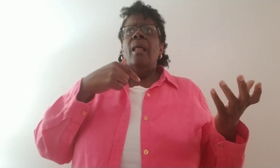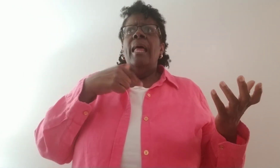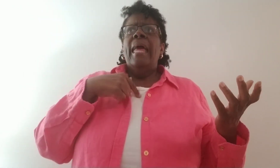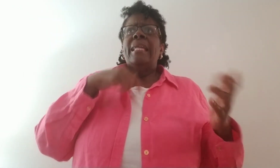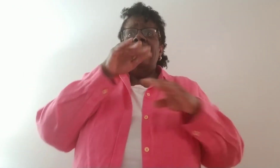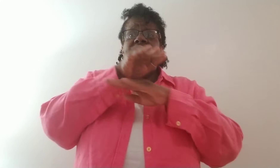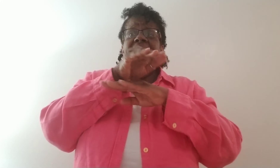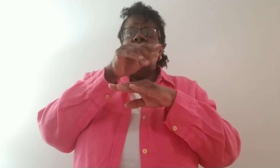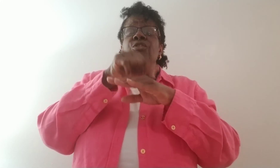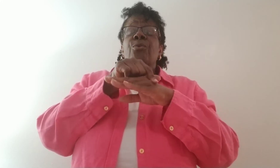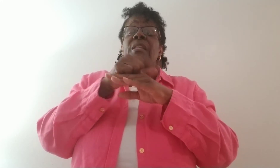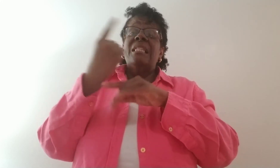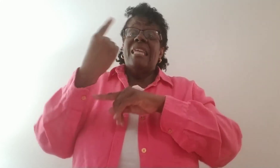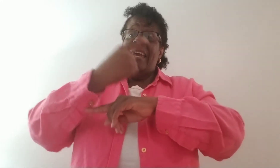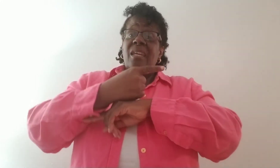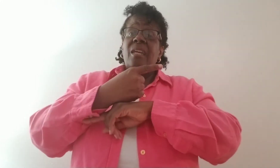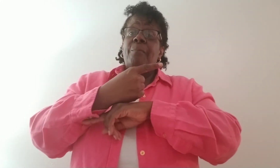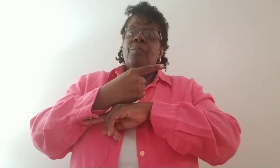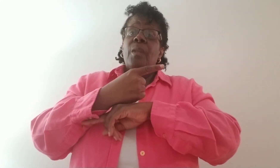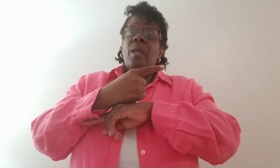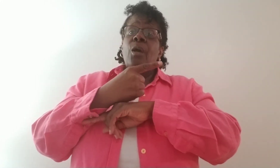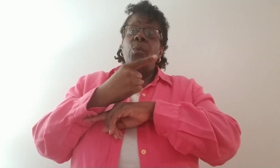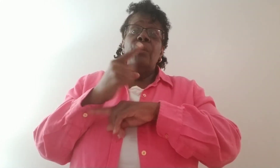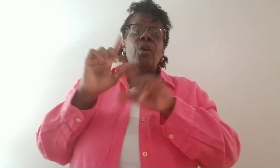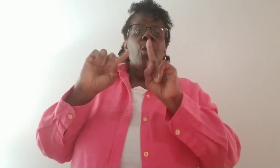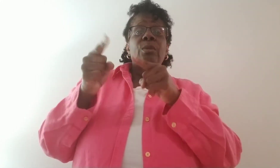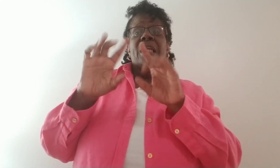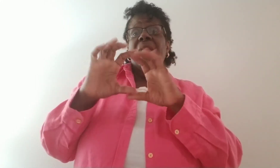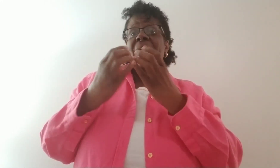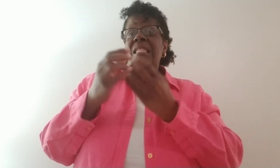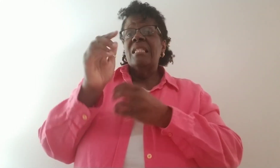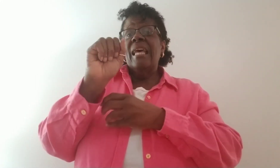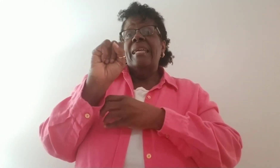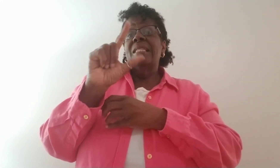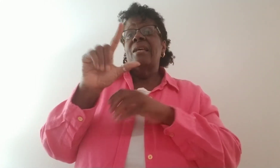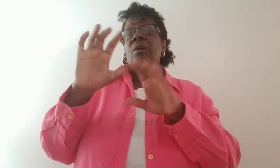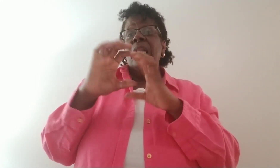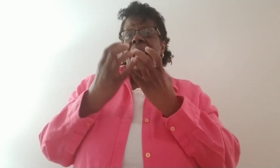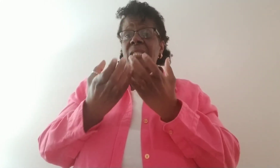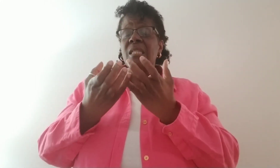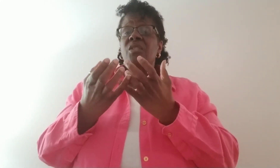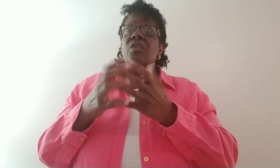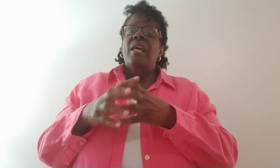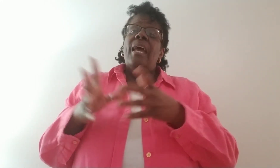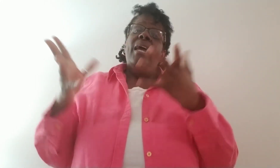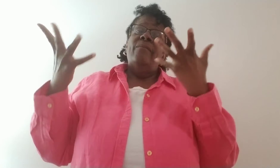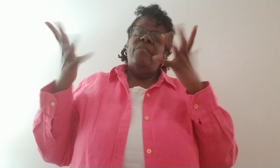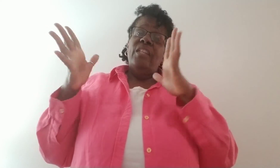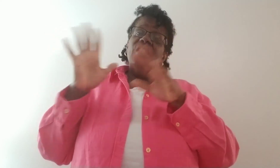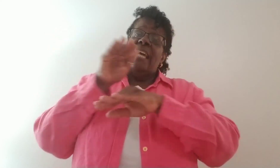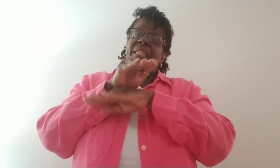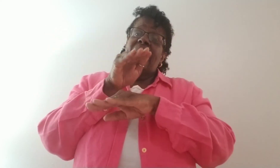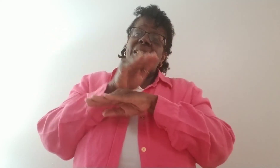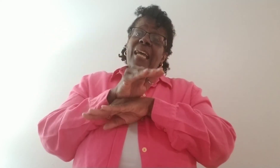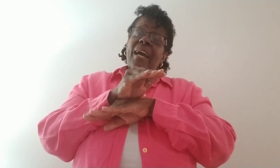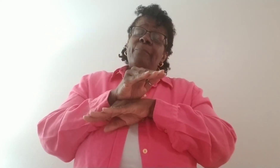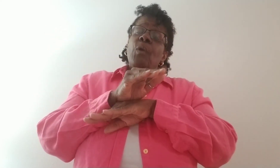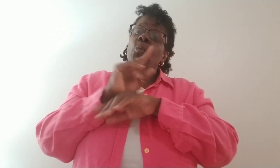at night or during the day, we would go to classes, ASL classes, and finish. At nighttime, we would